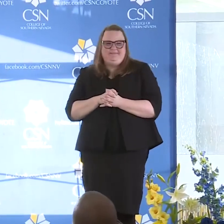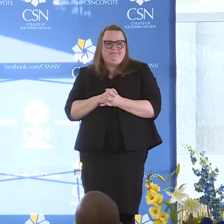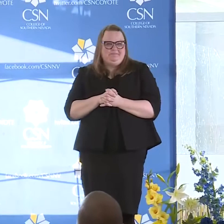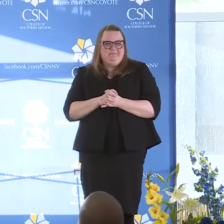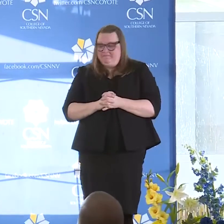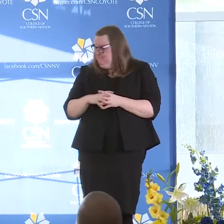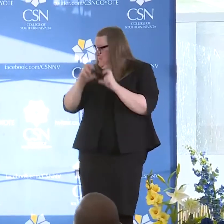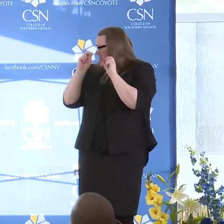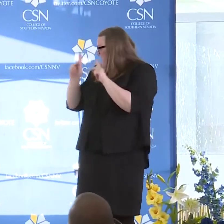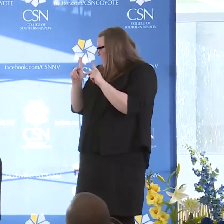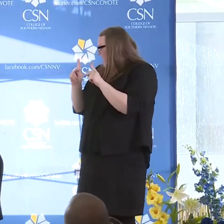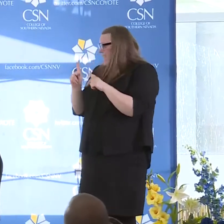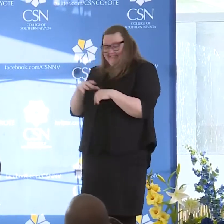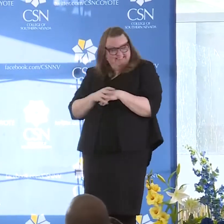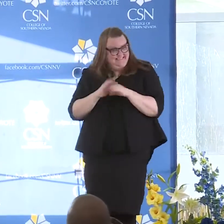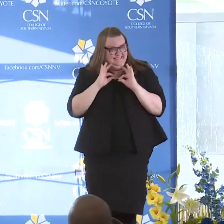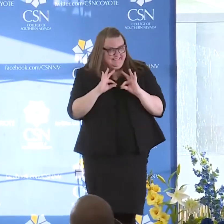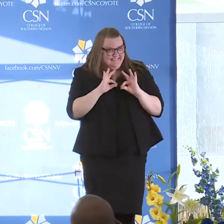You okay?